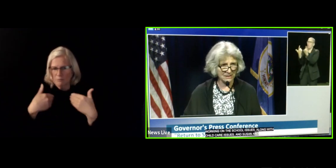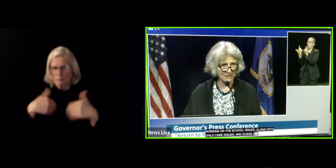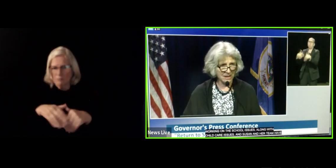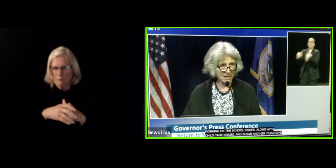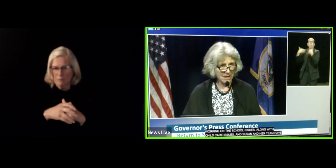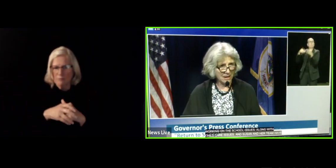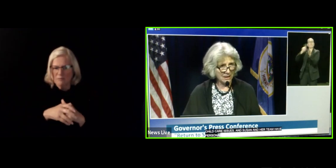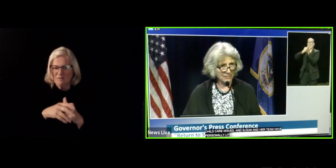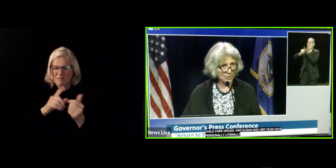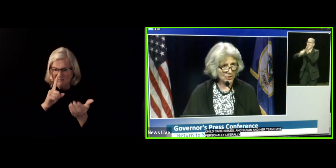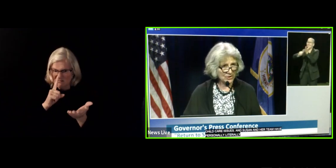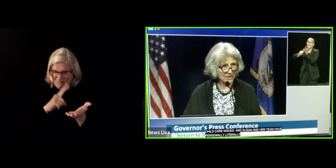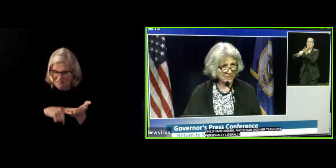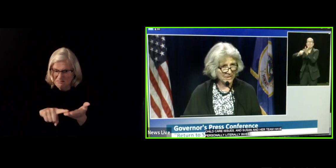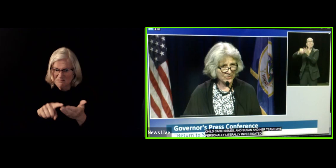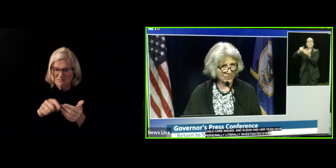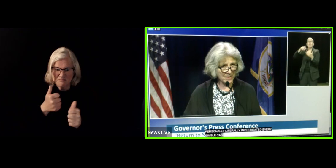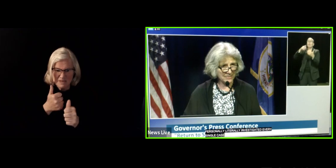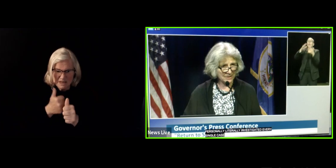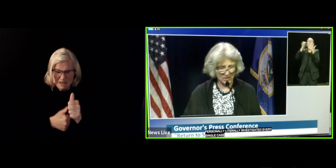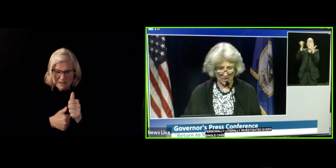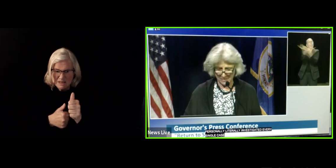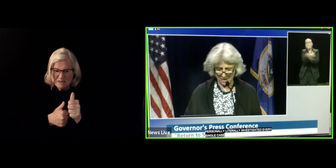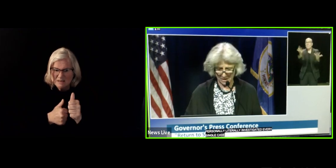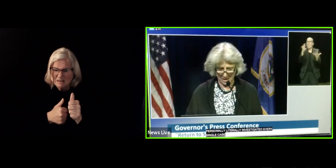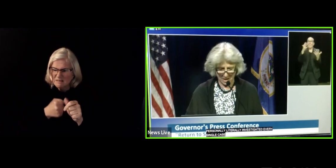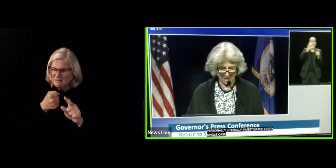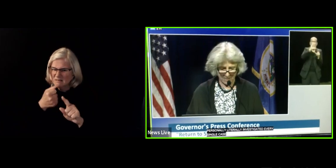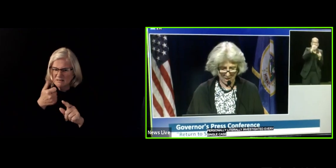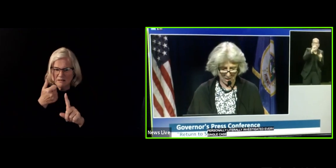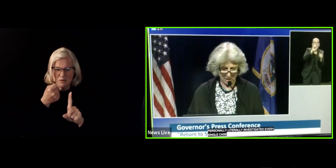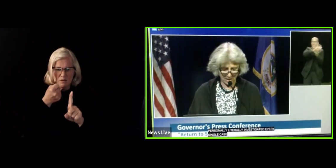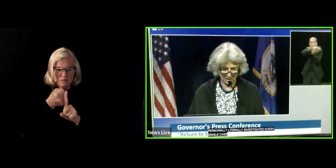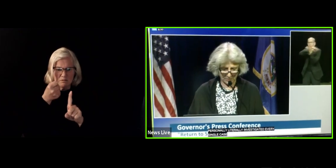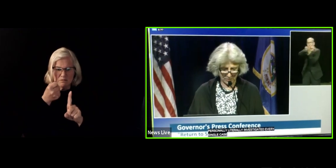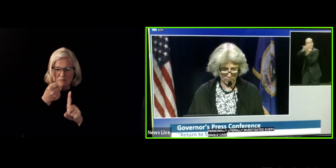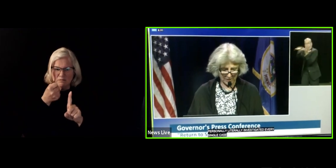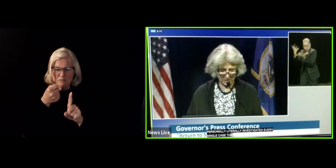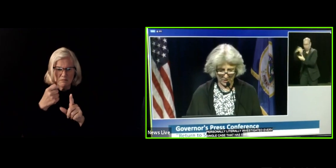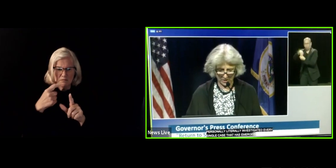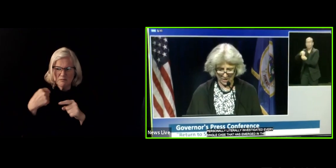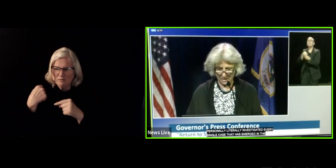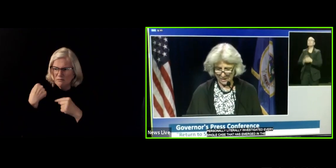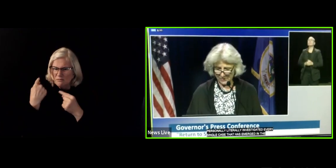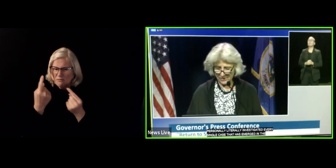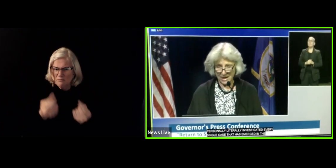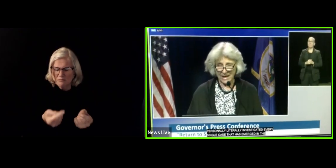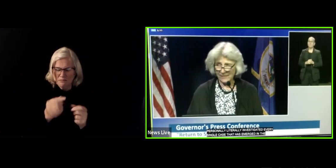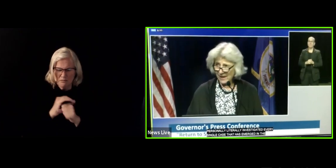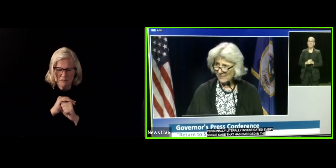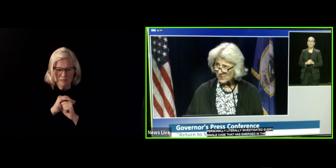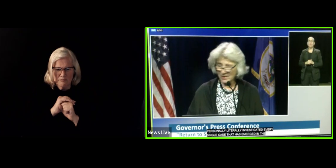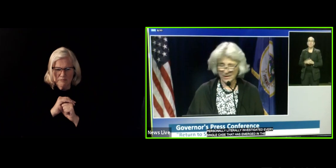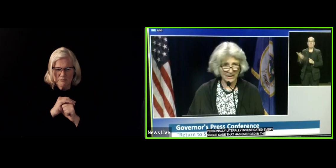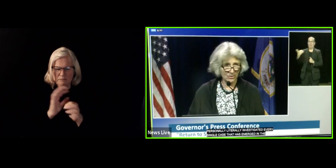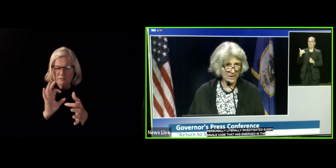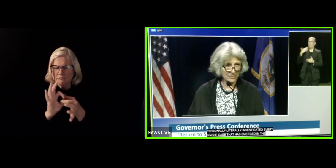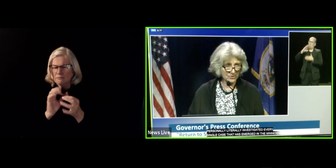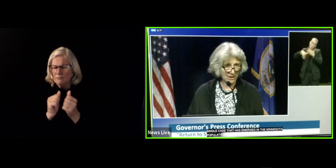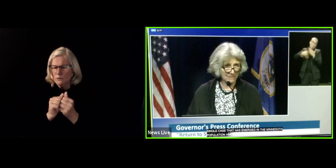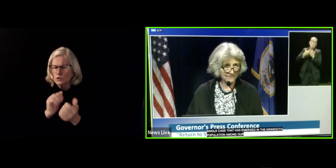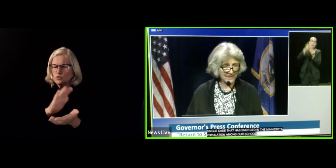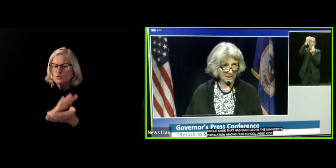has emerged in the Minnesota population among our school-aged kids. And they have just done an